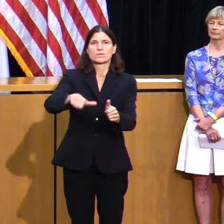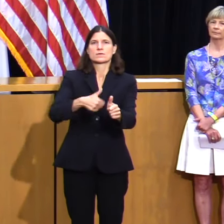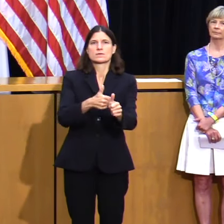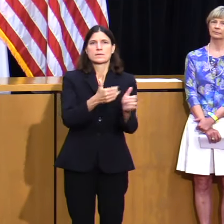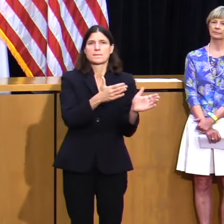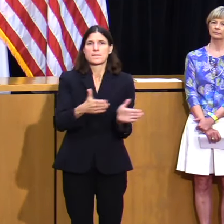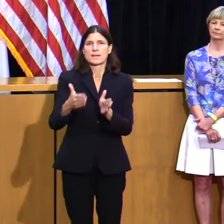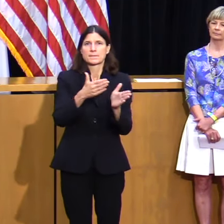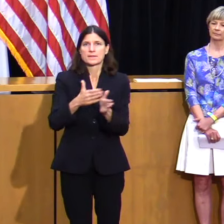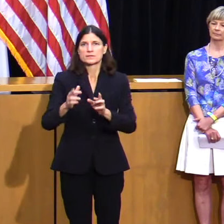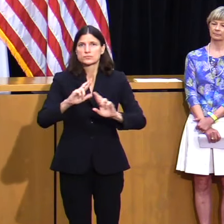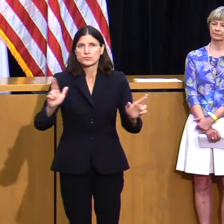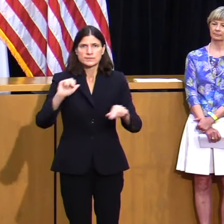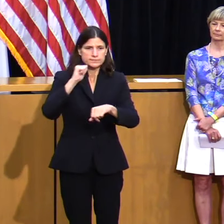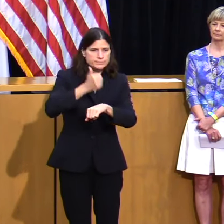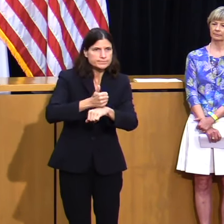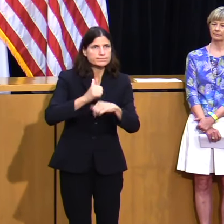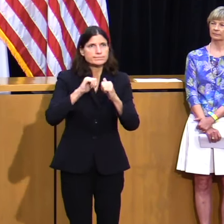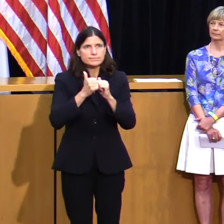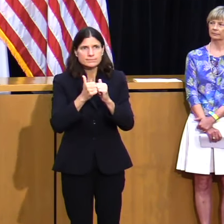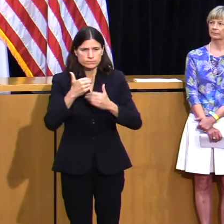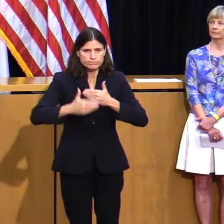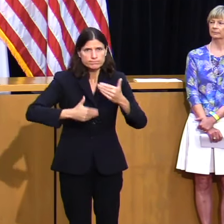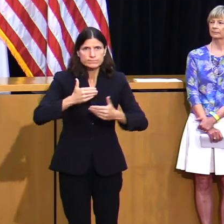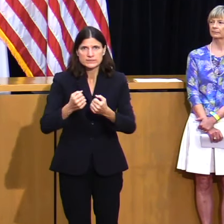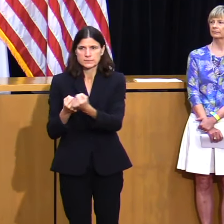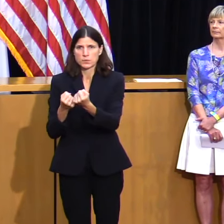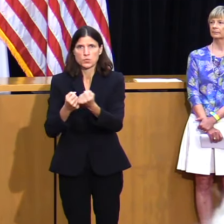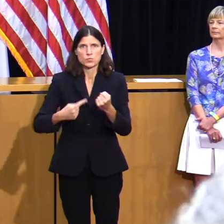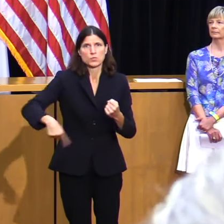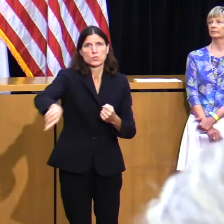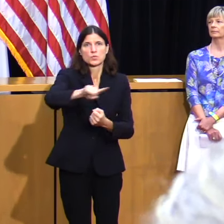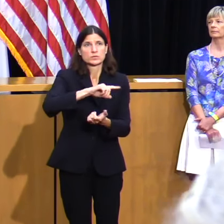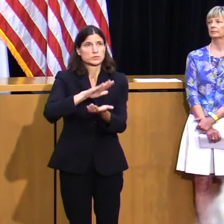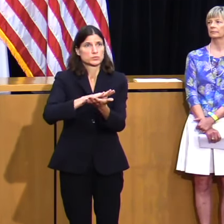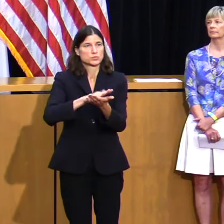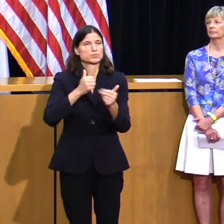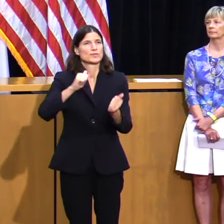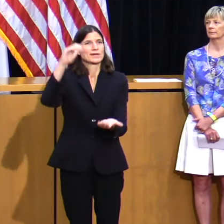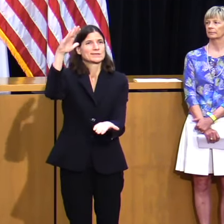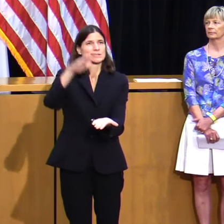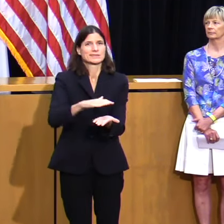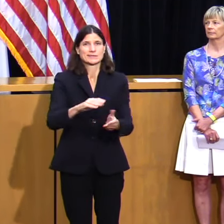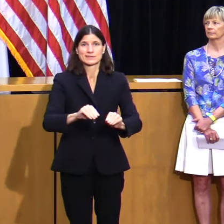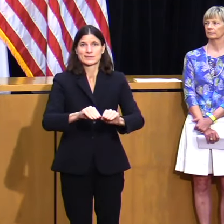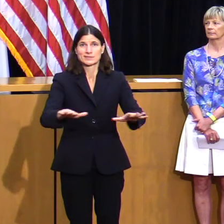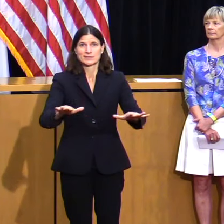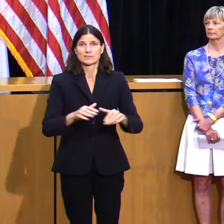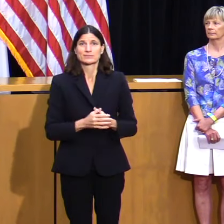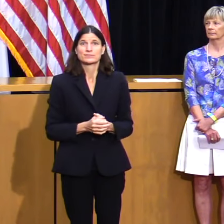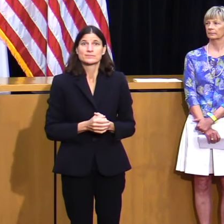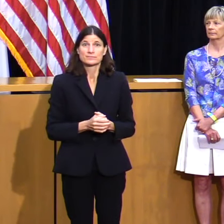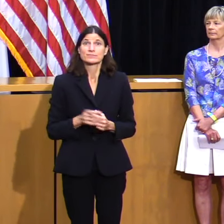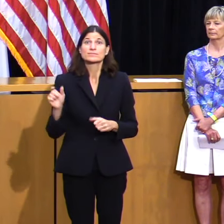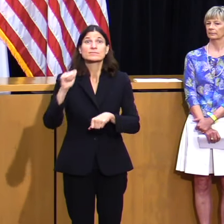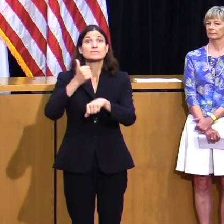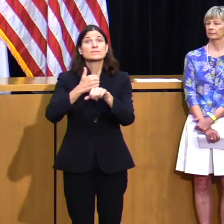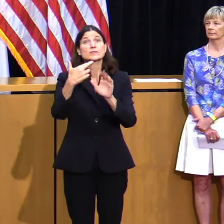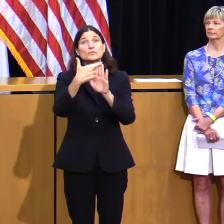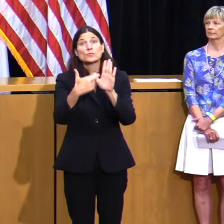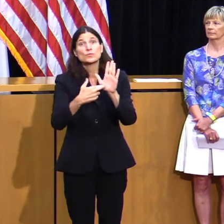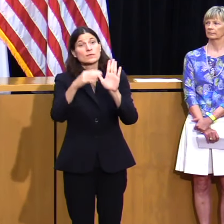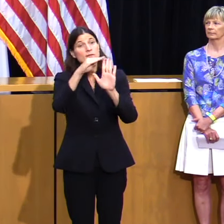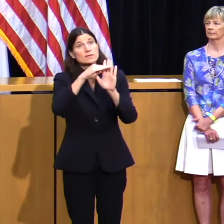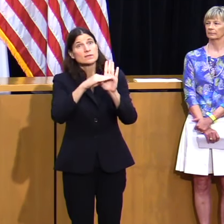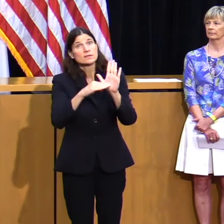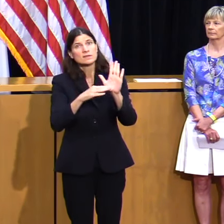them, and doing what we can to prevent them in the first place is why we developed these detailed school opening plans.